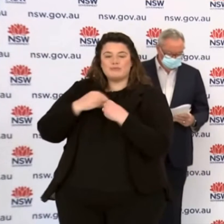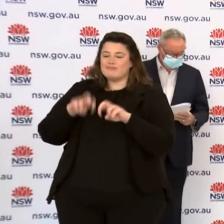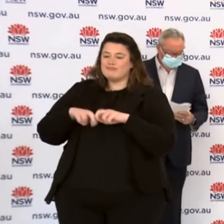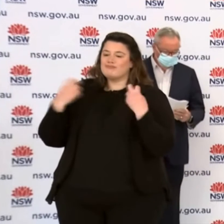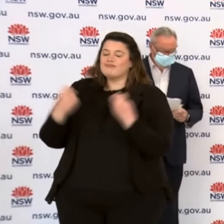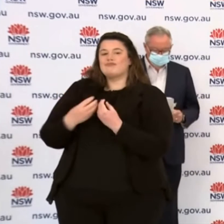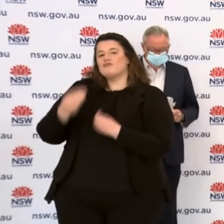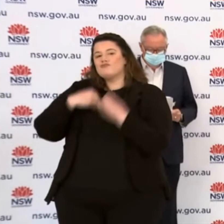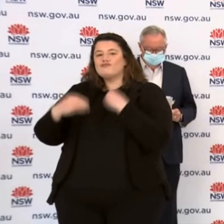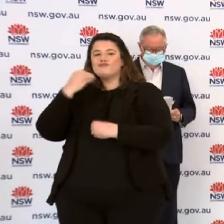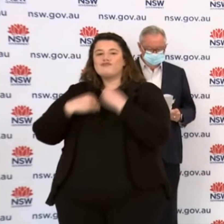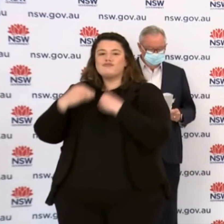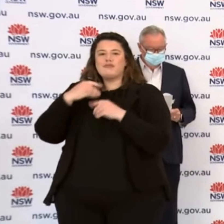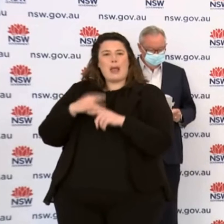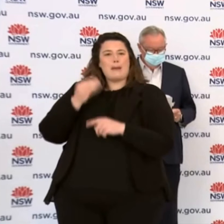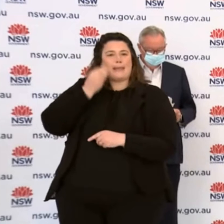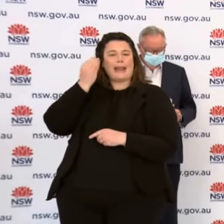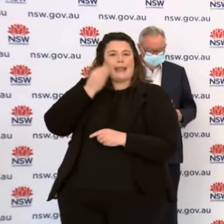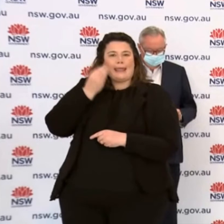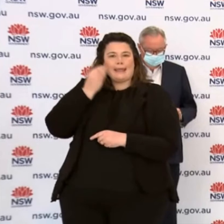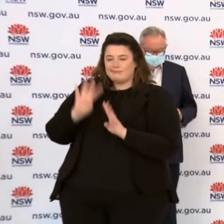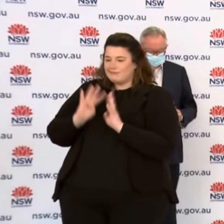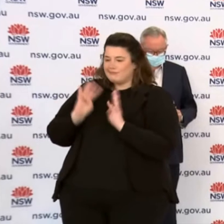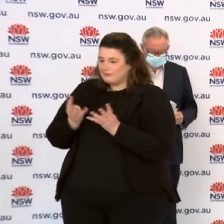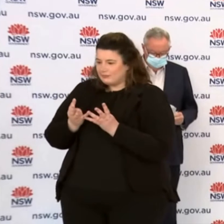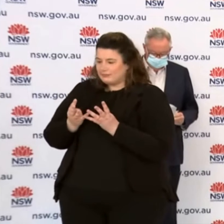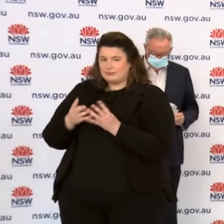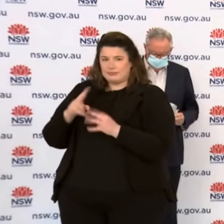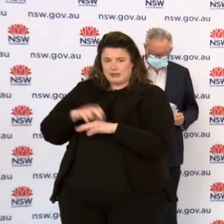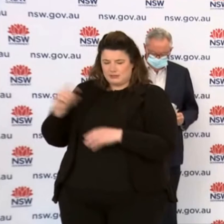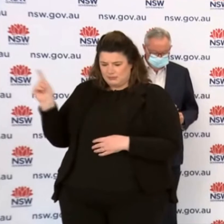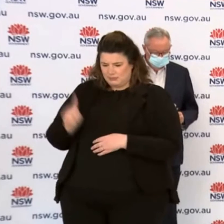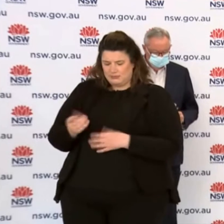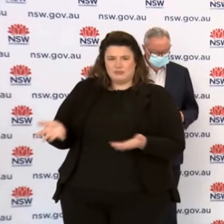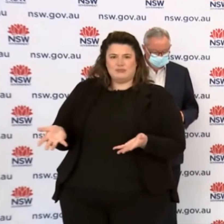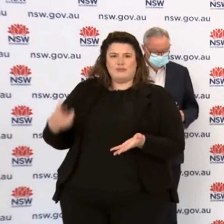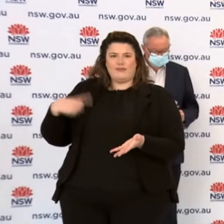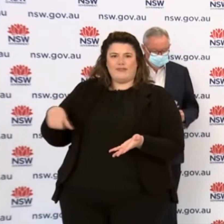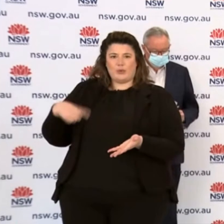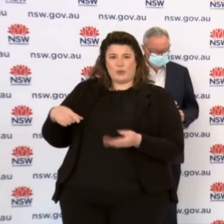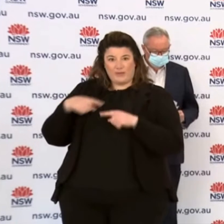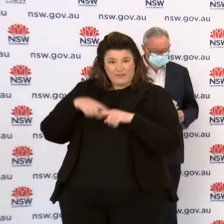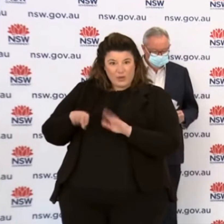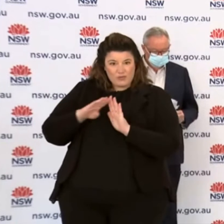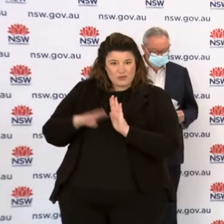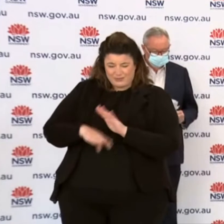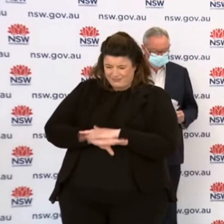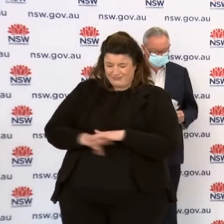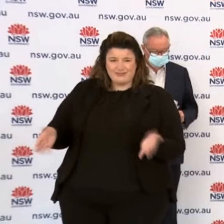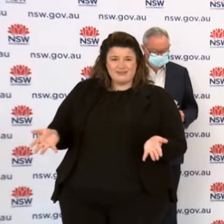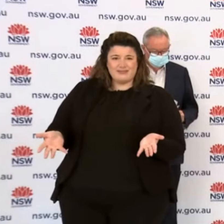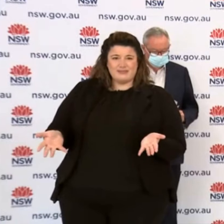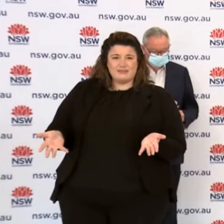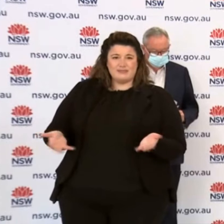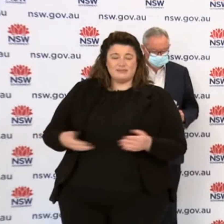and have some sort of picnic and a gathering at that location, clearly outside the public health orders. The Minister has made